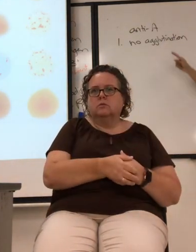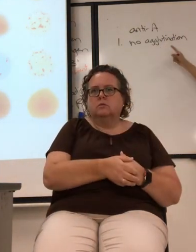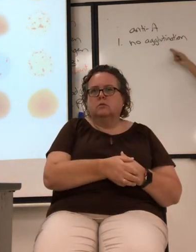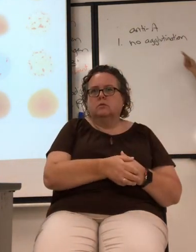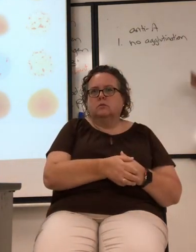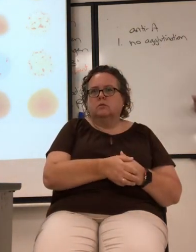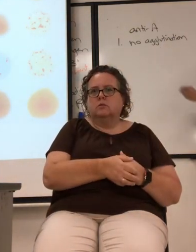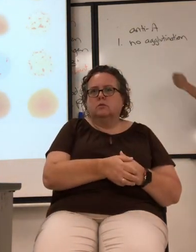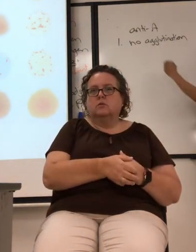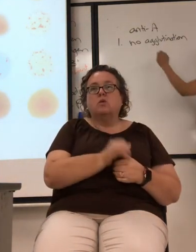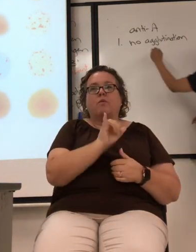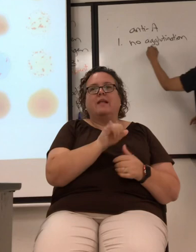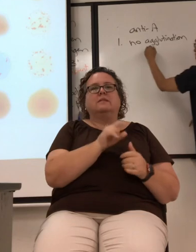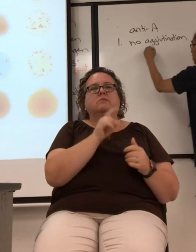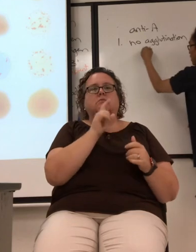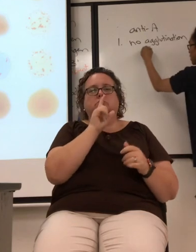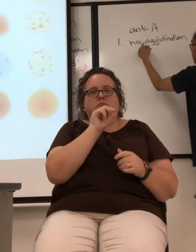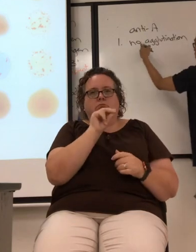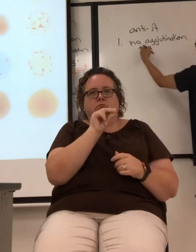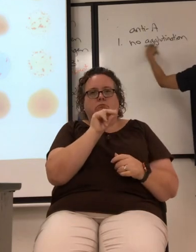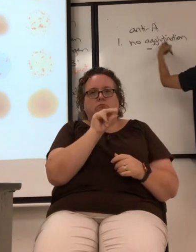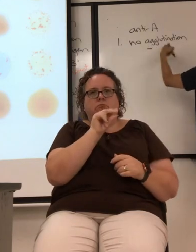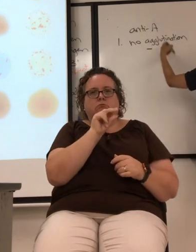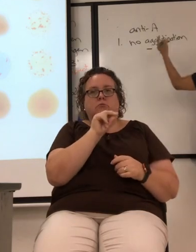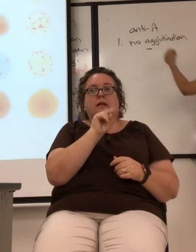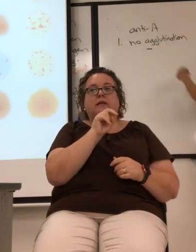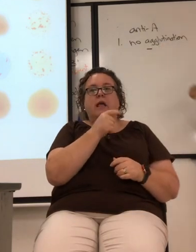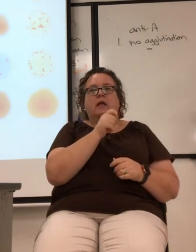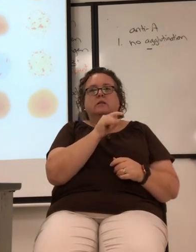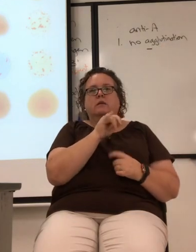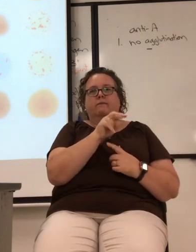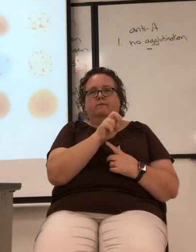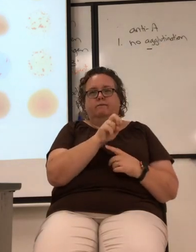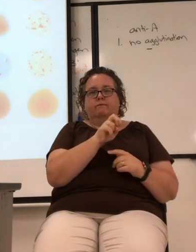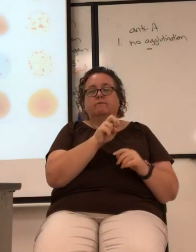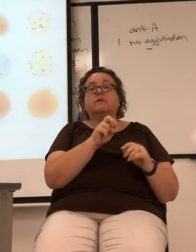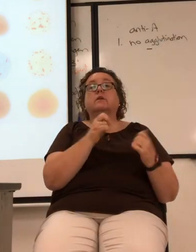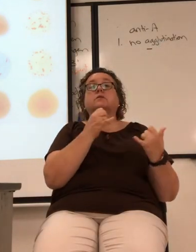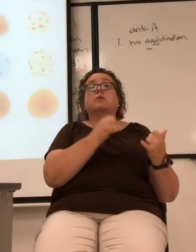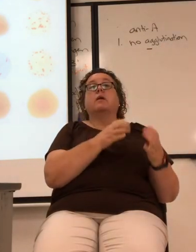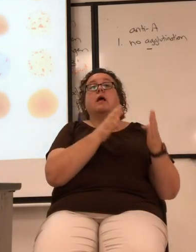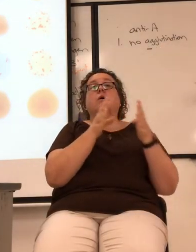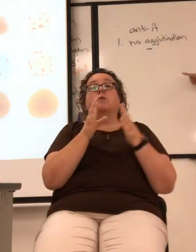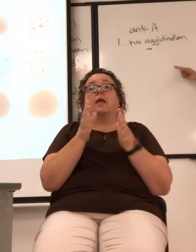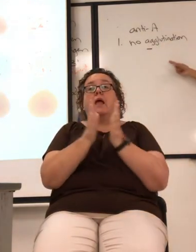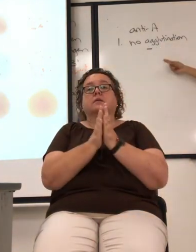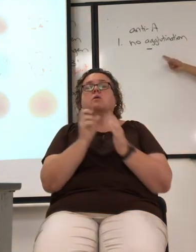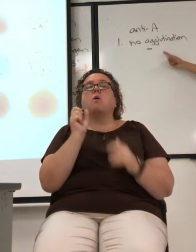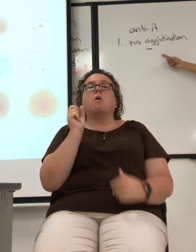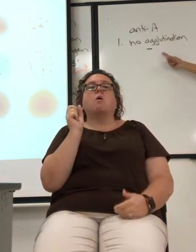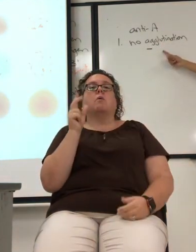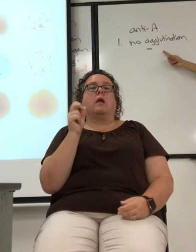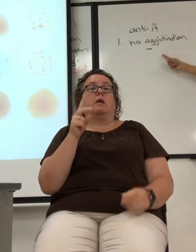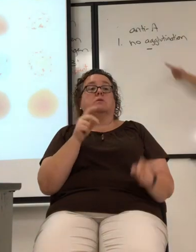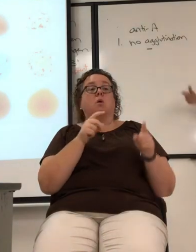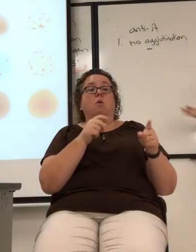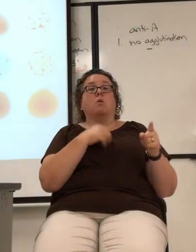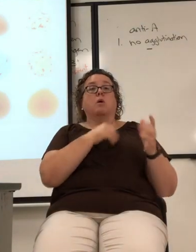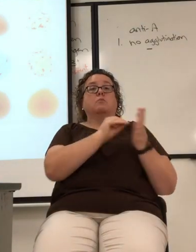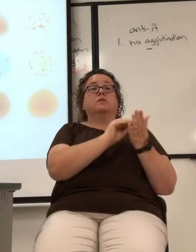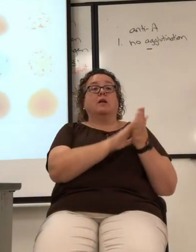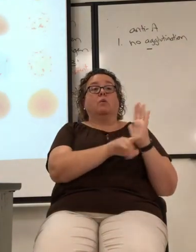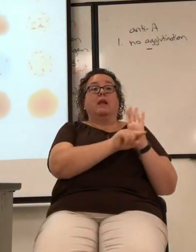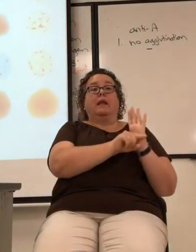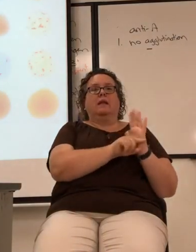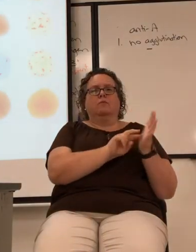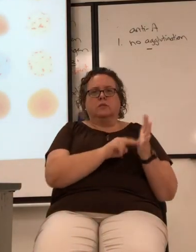so that's a negative. Negative means no agglutination. Now we got students this. Oh, so you put negative there. What does that